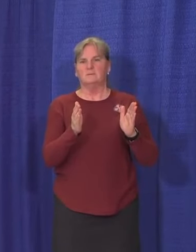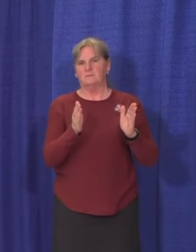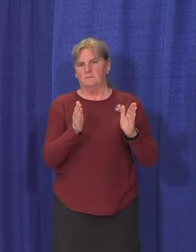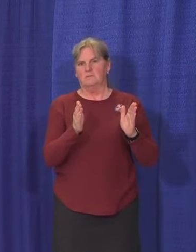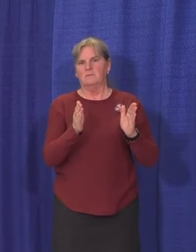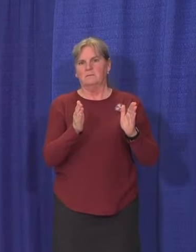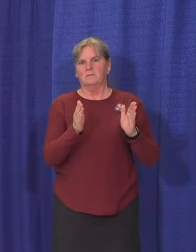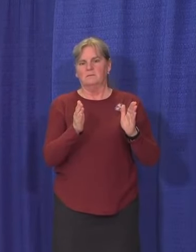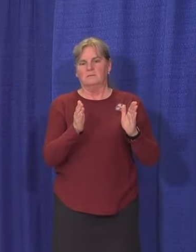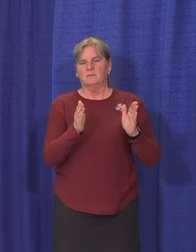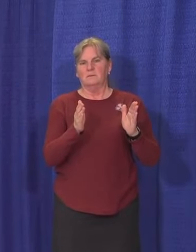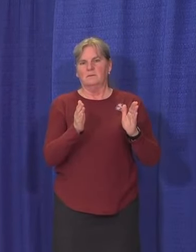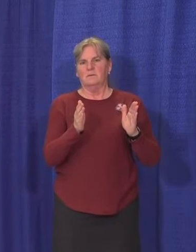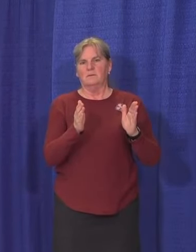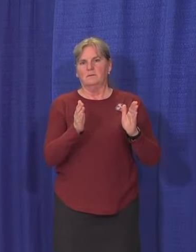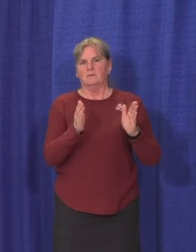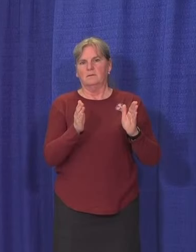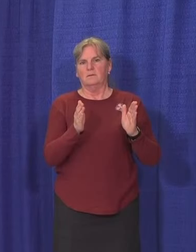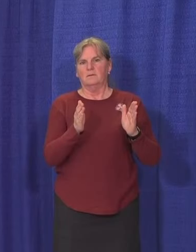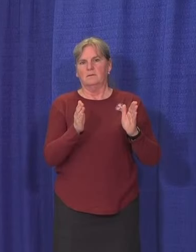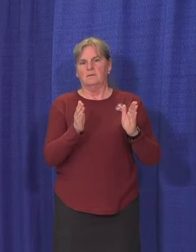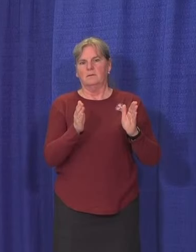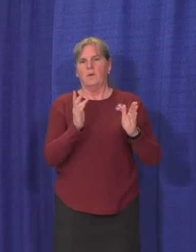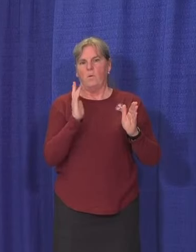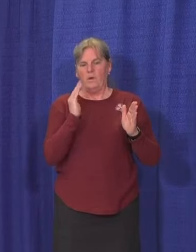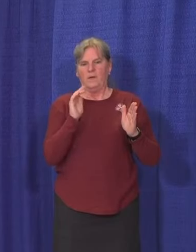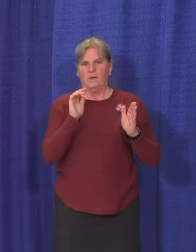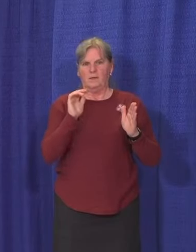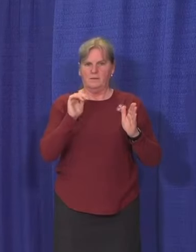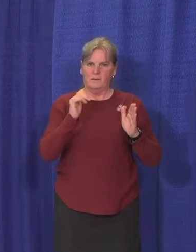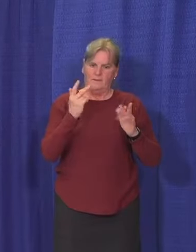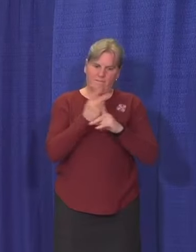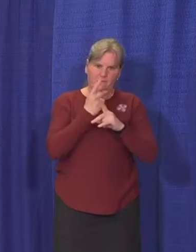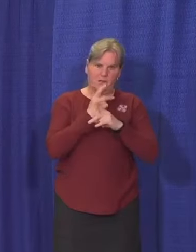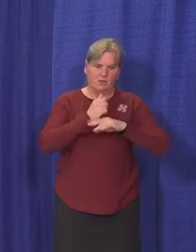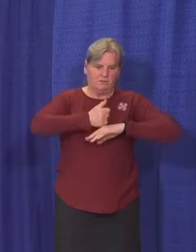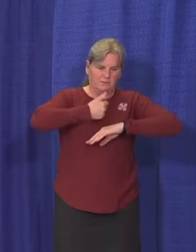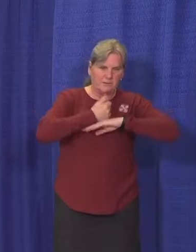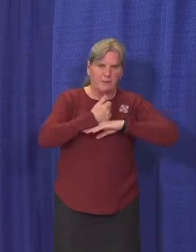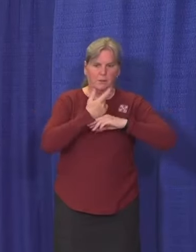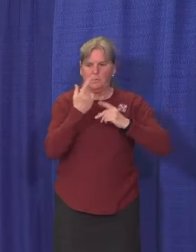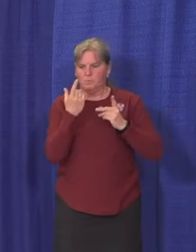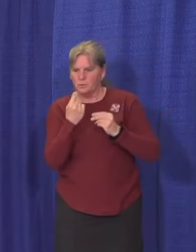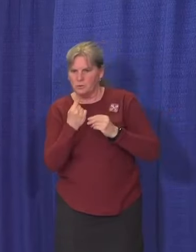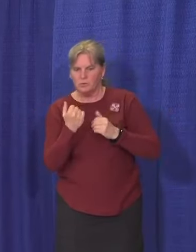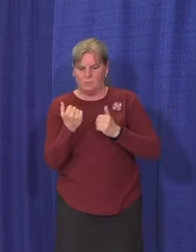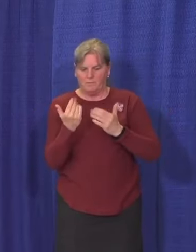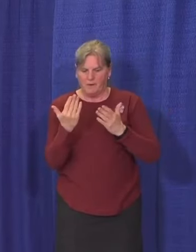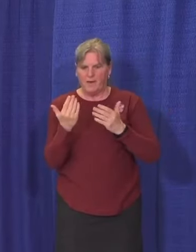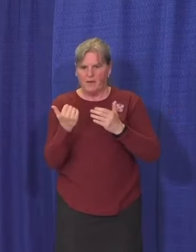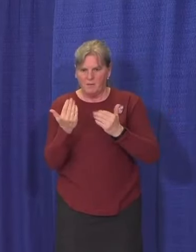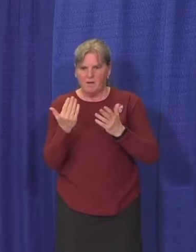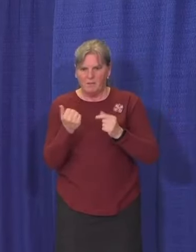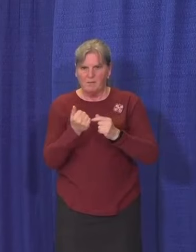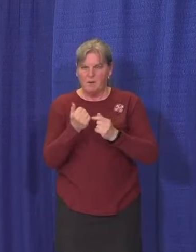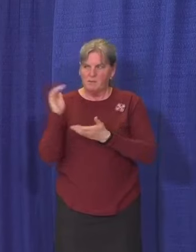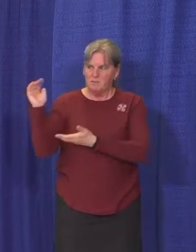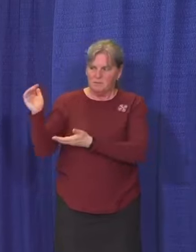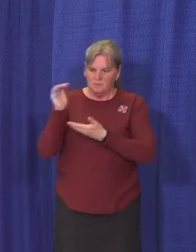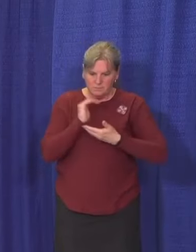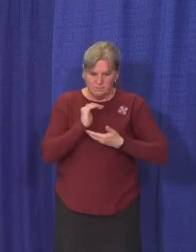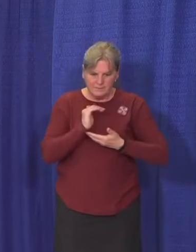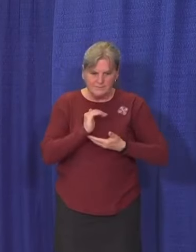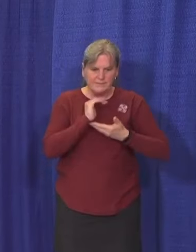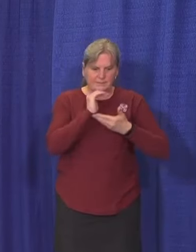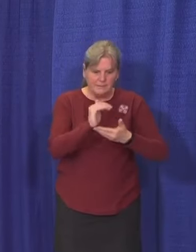we anticipate lining up the logistics and having individuals deliver those